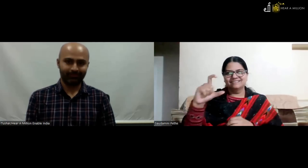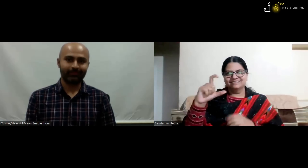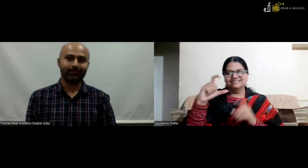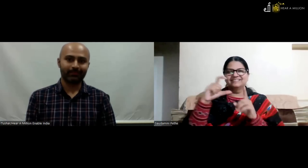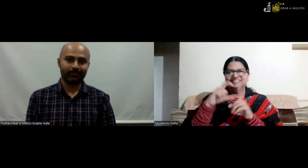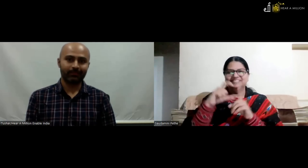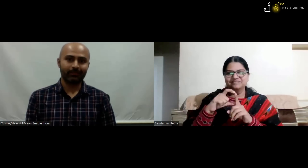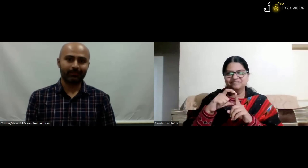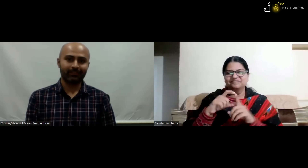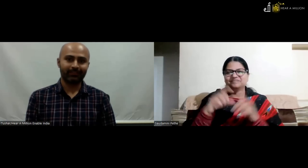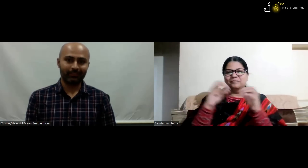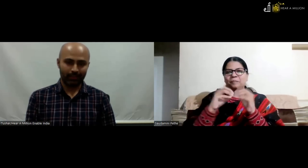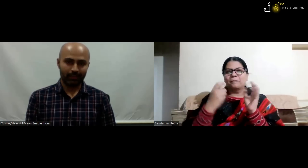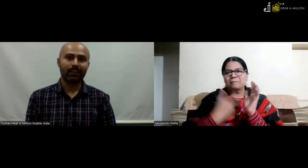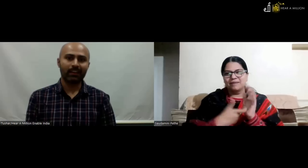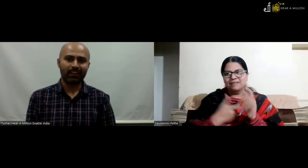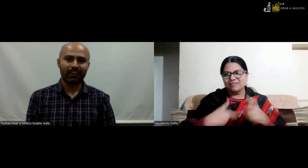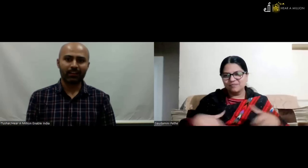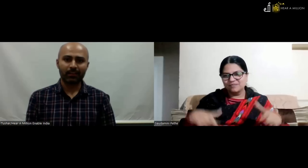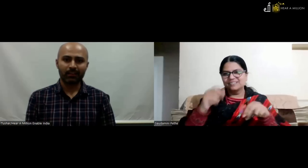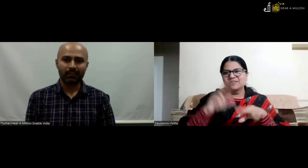before, I